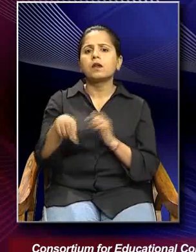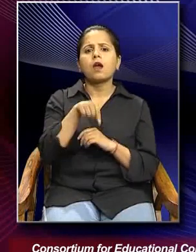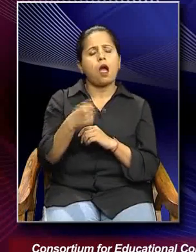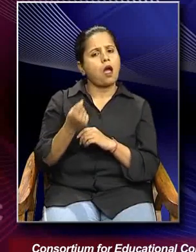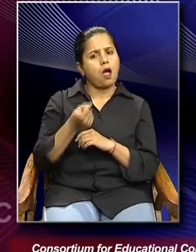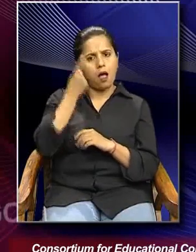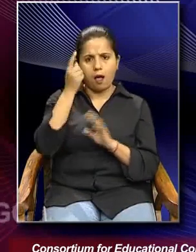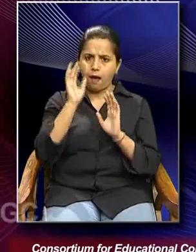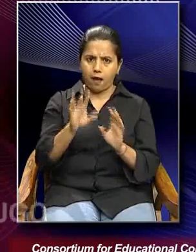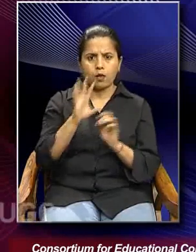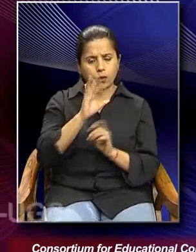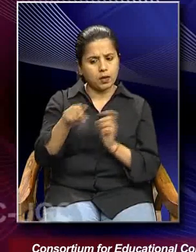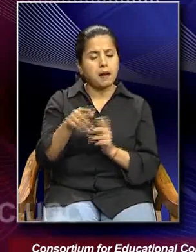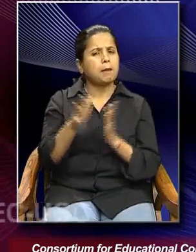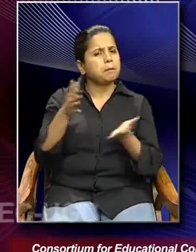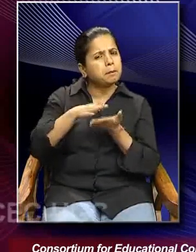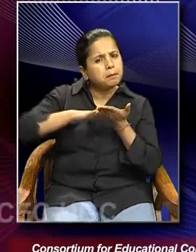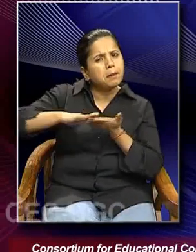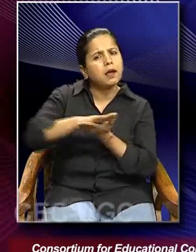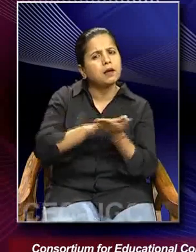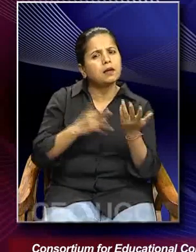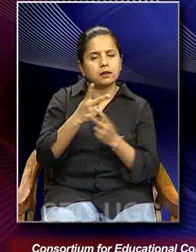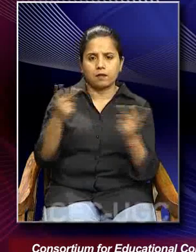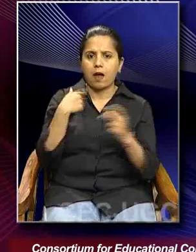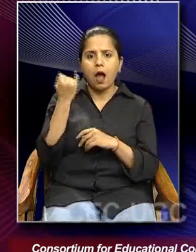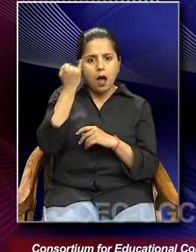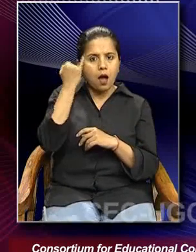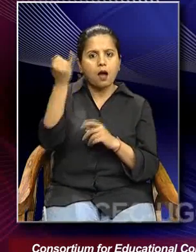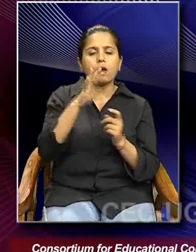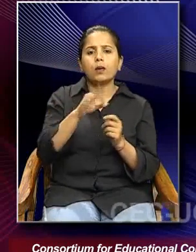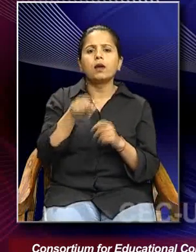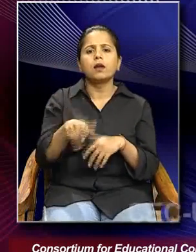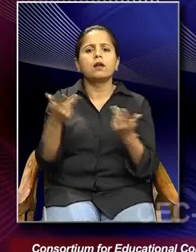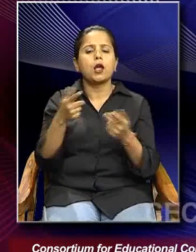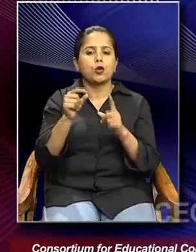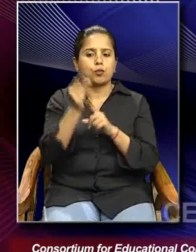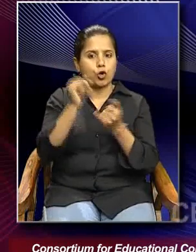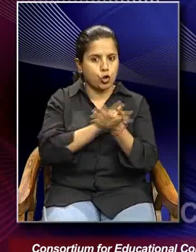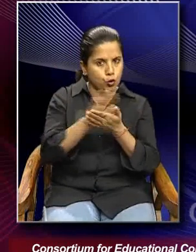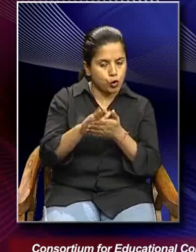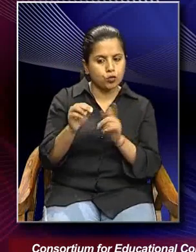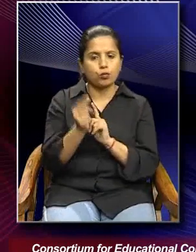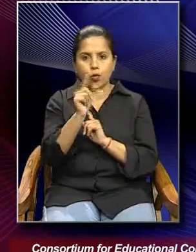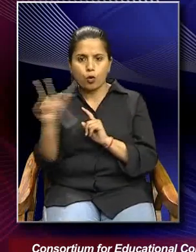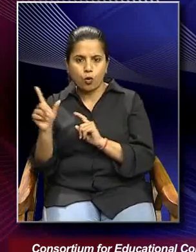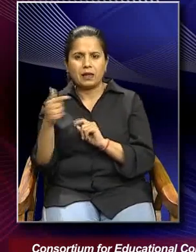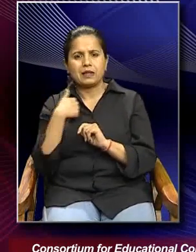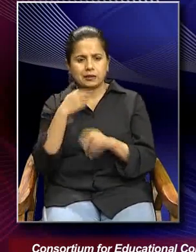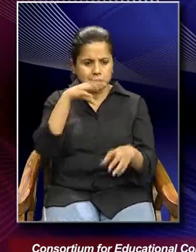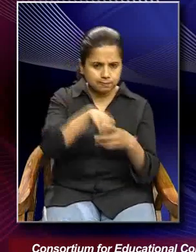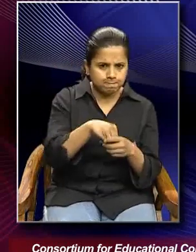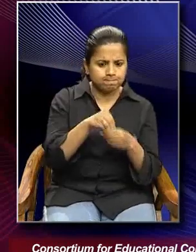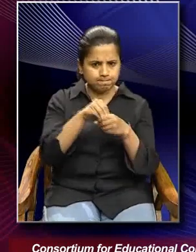understood through a very basic fundamental idea of push and pull factors. So often these push and pull factors